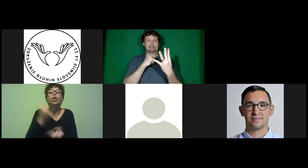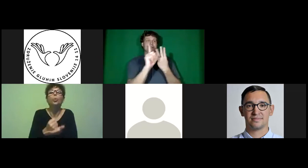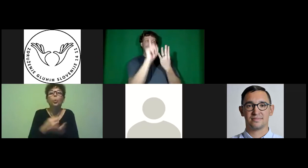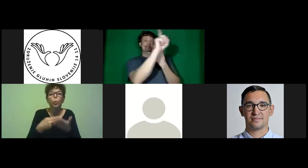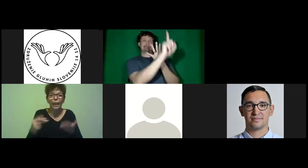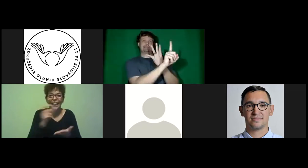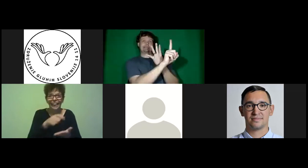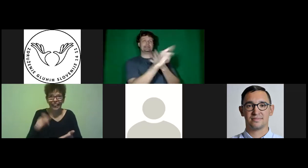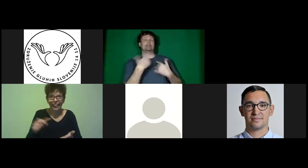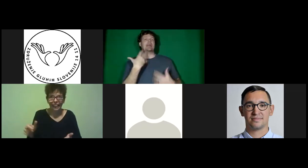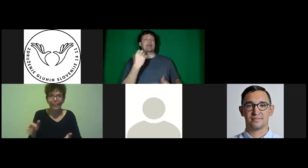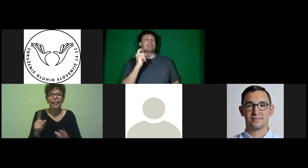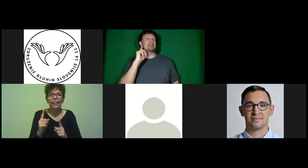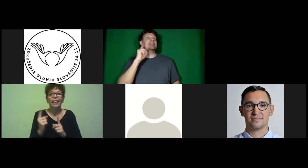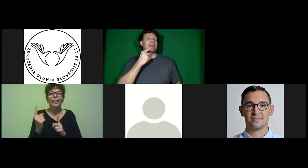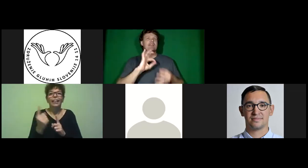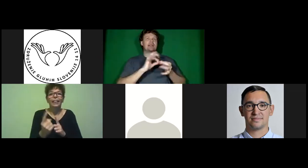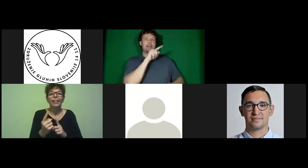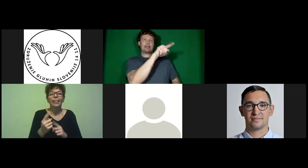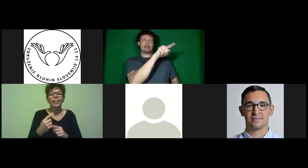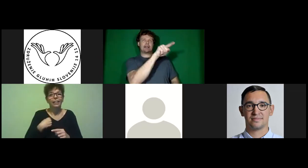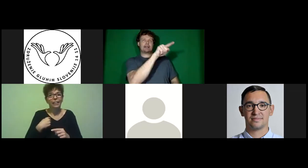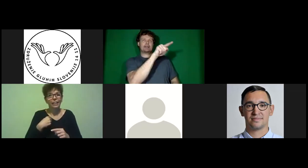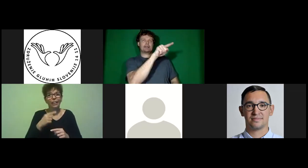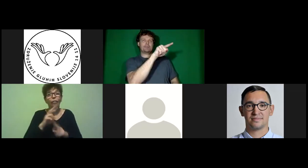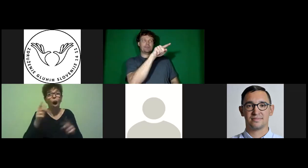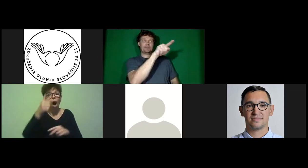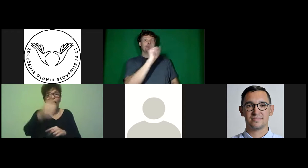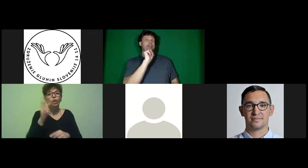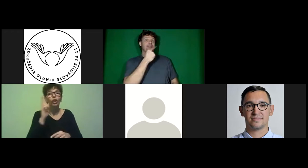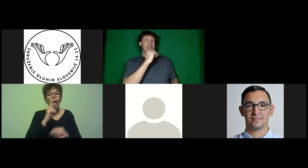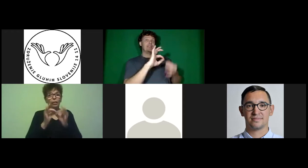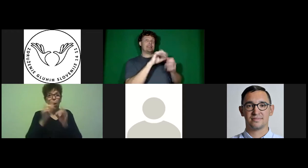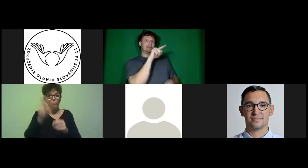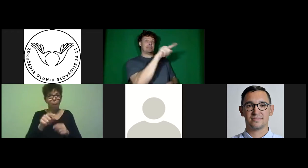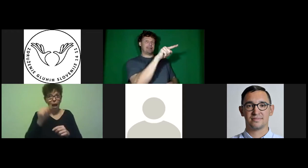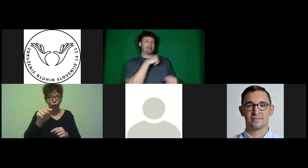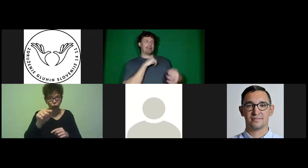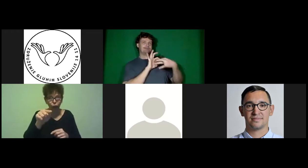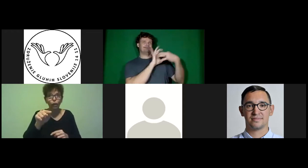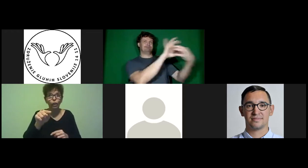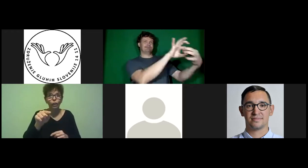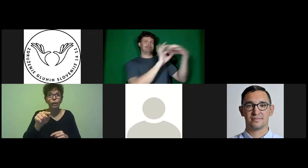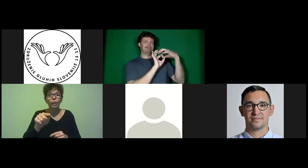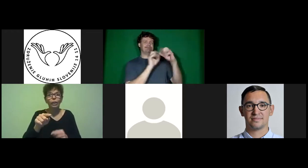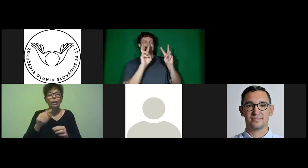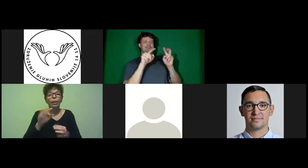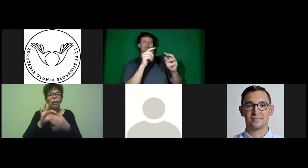and when it was time to have an interpreter for the judges, I also had a deaf interpreter.